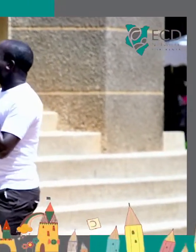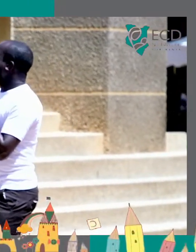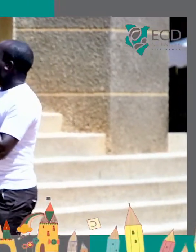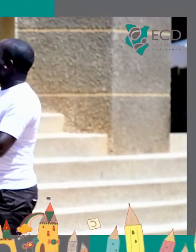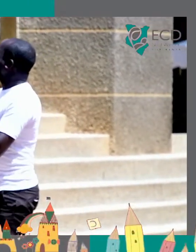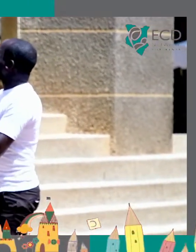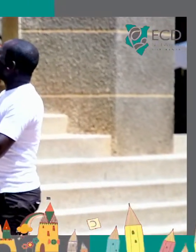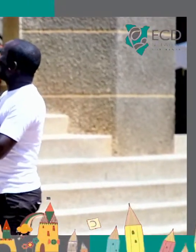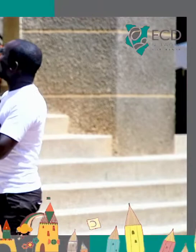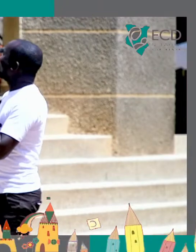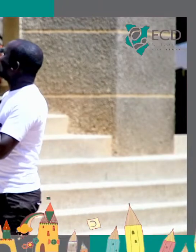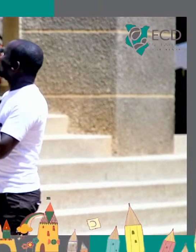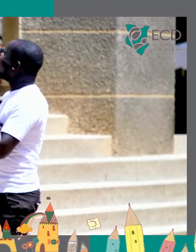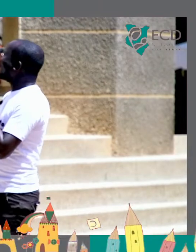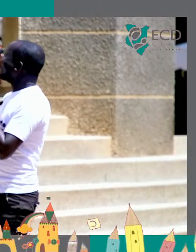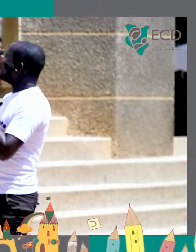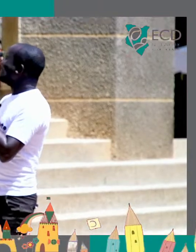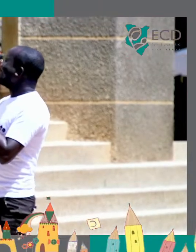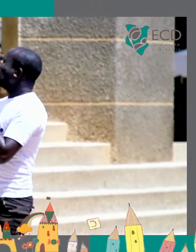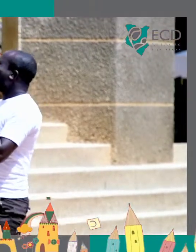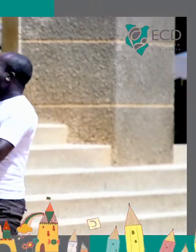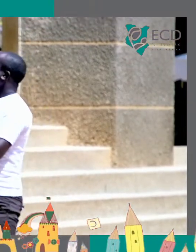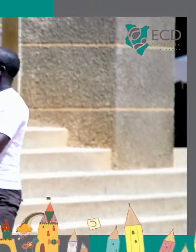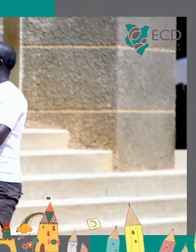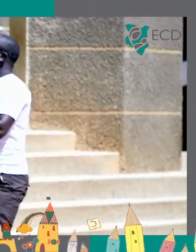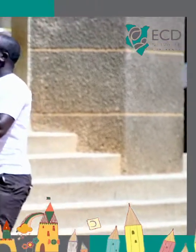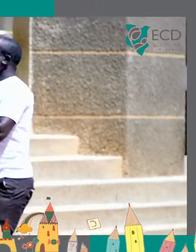you can offer me a minute of your time.